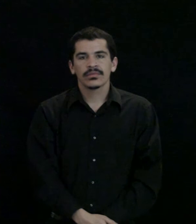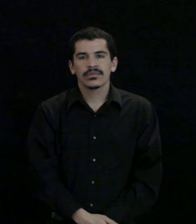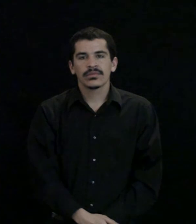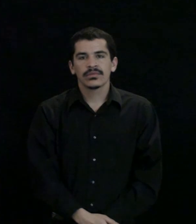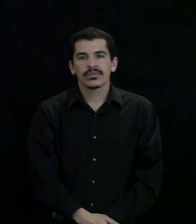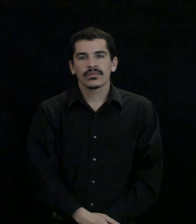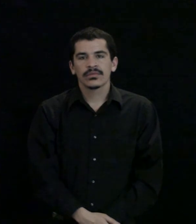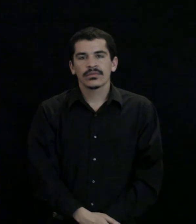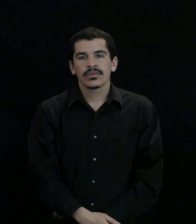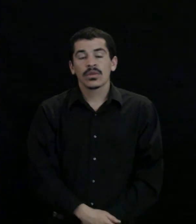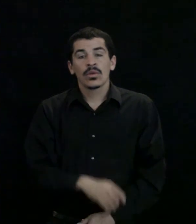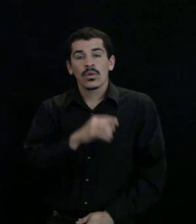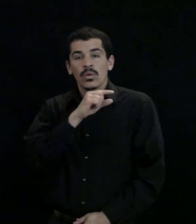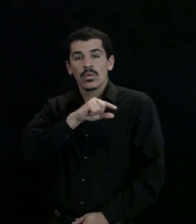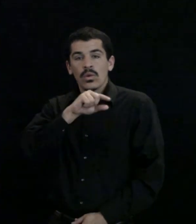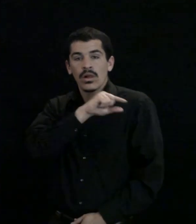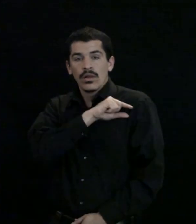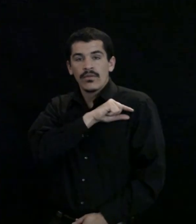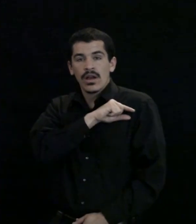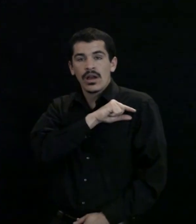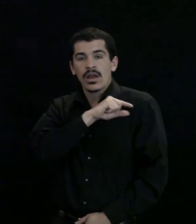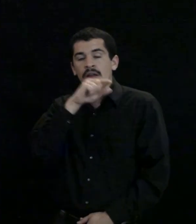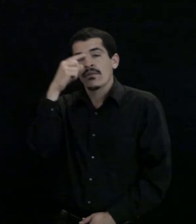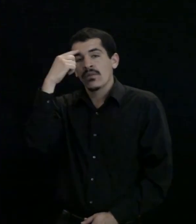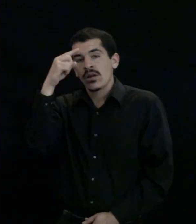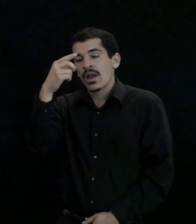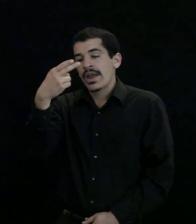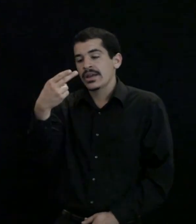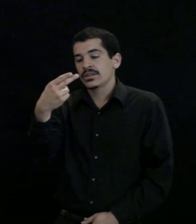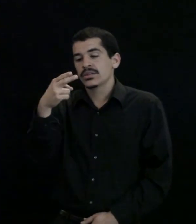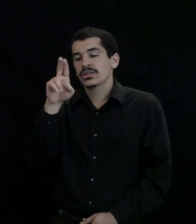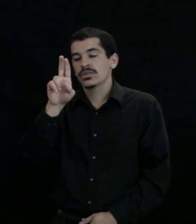HUD qualified census tracts.